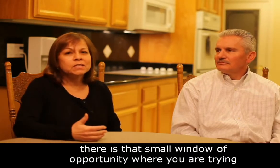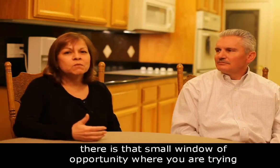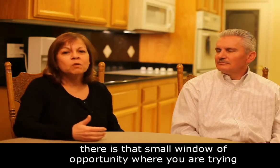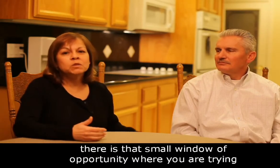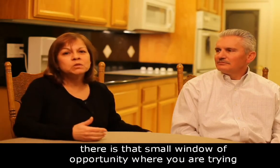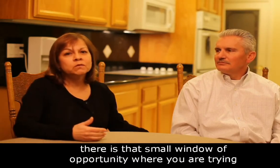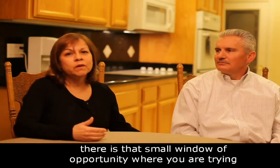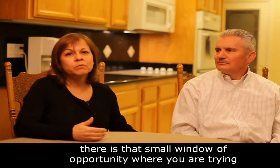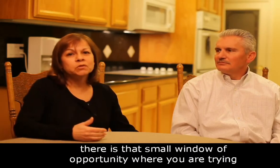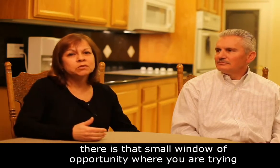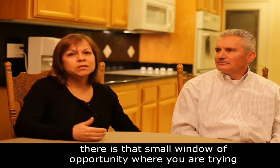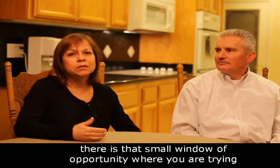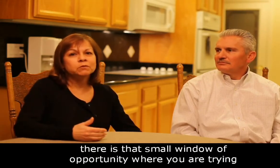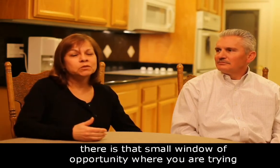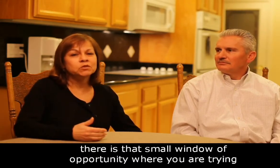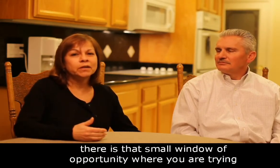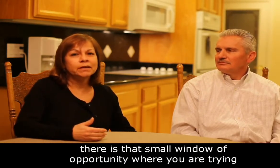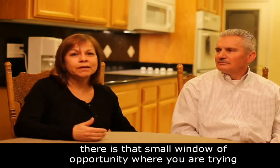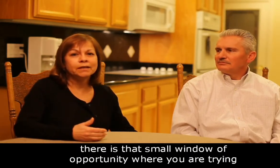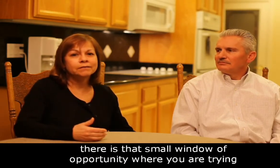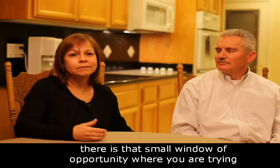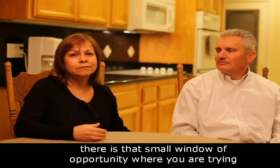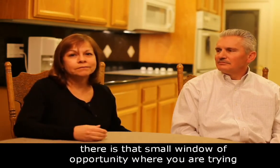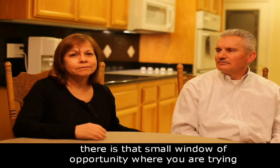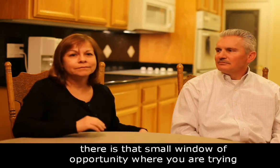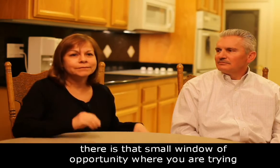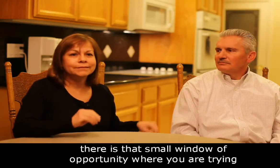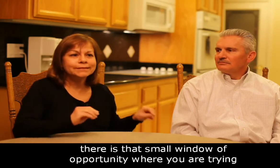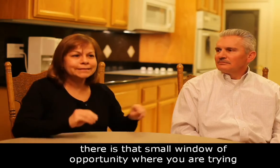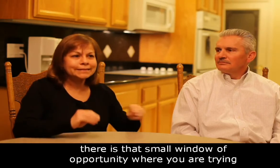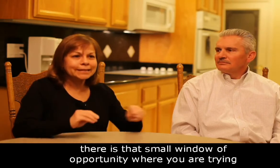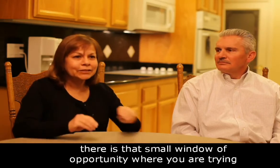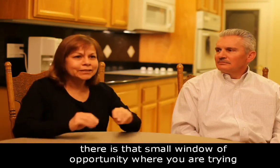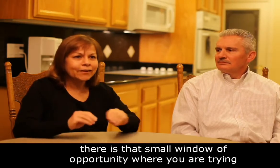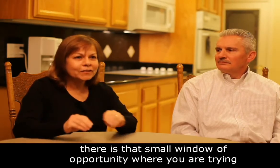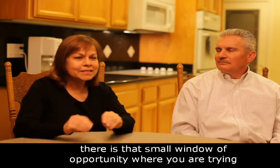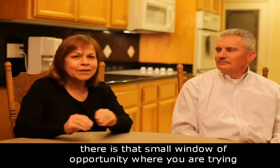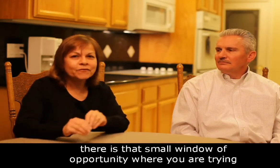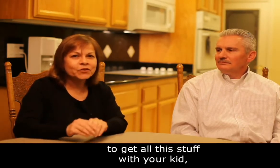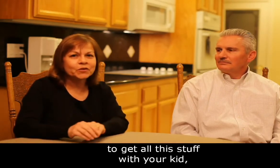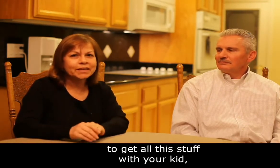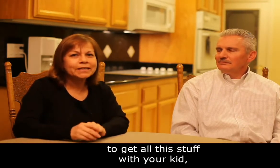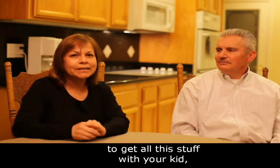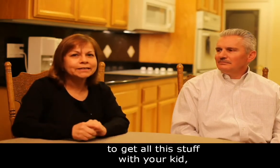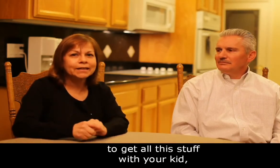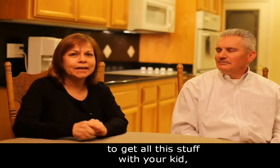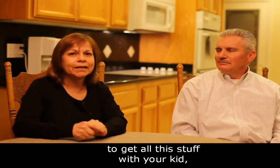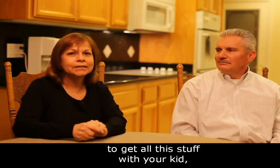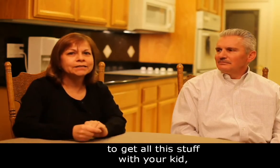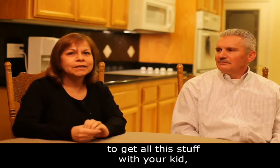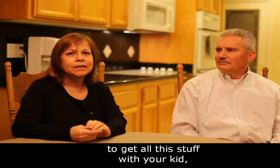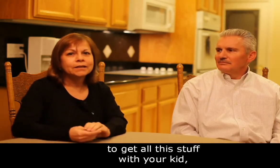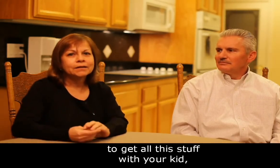small window of opportunity where you're trying to get all this stuff for your kid, and